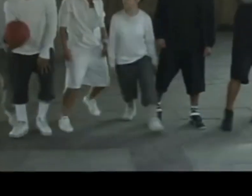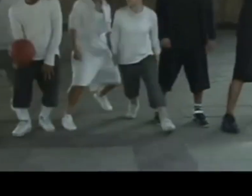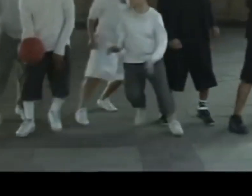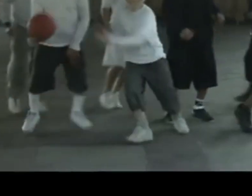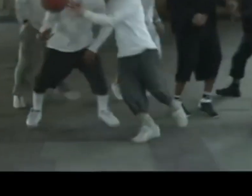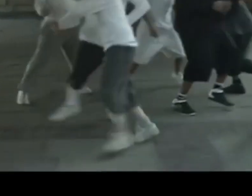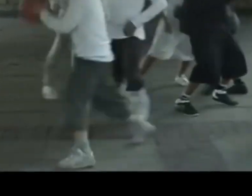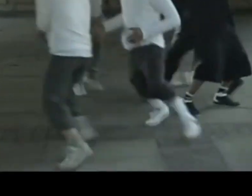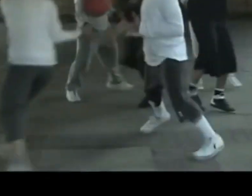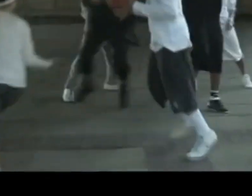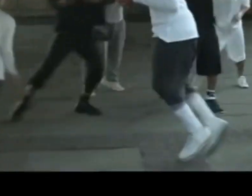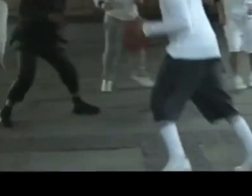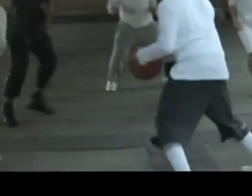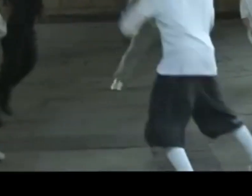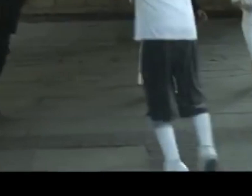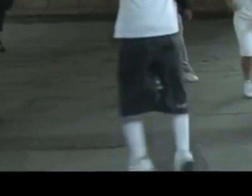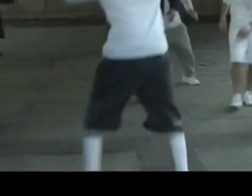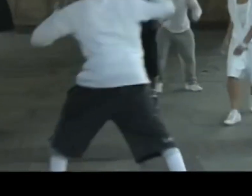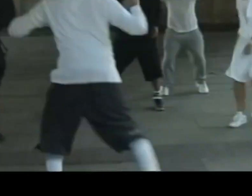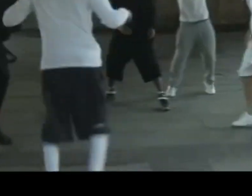Go!